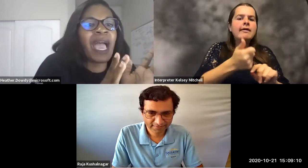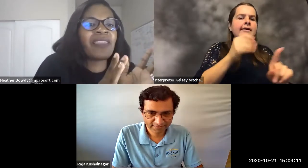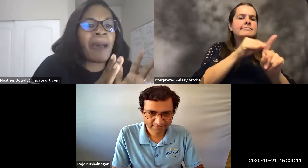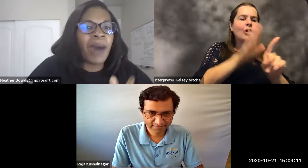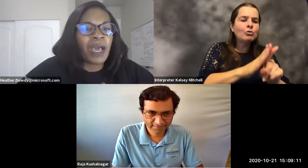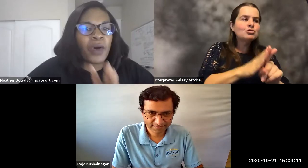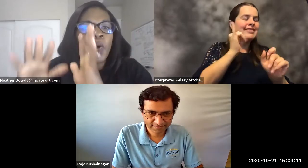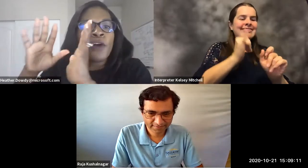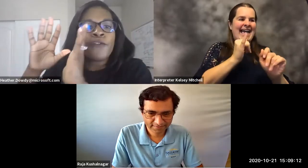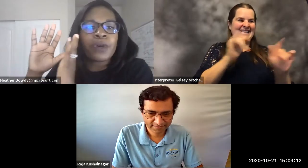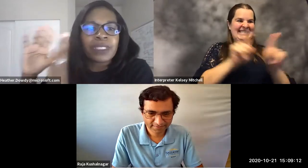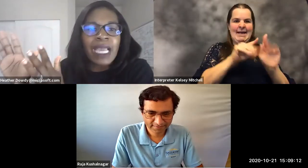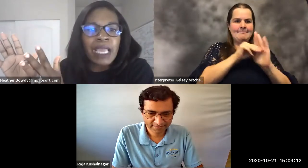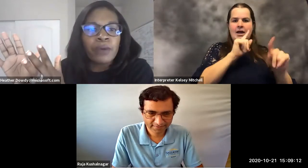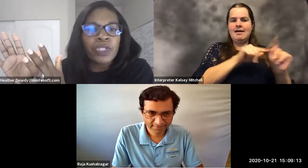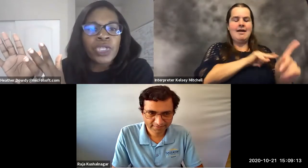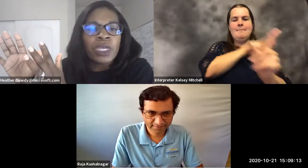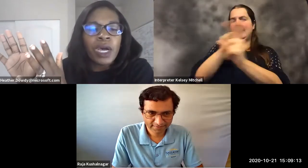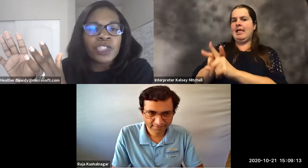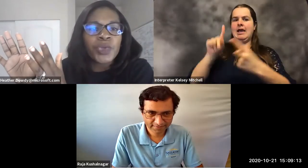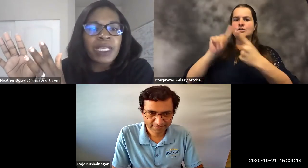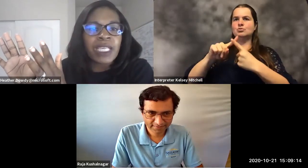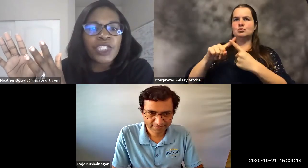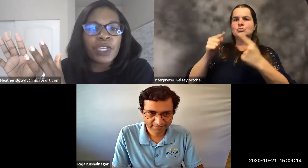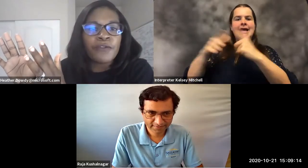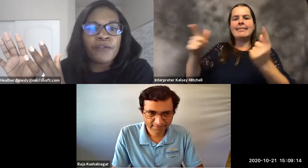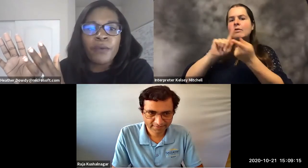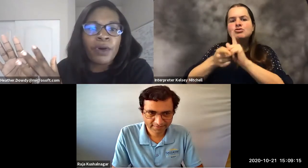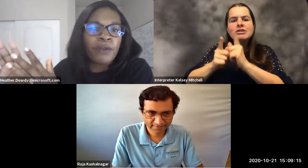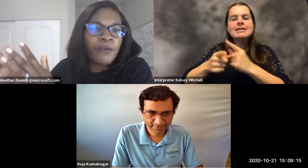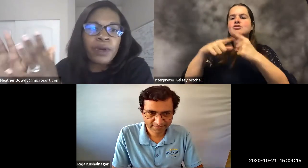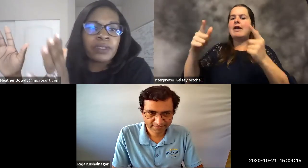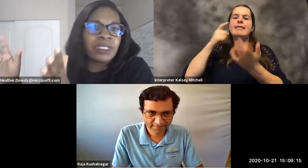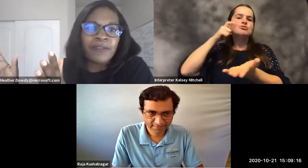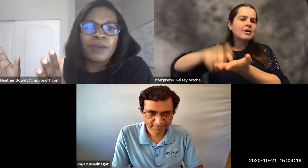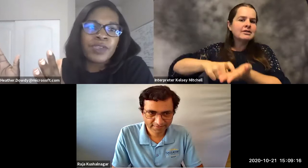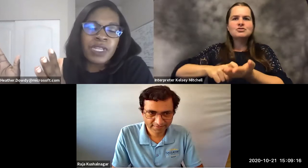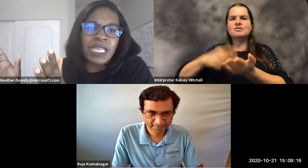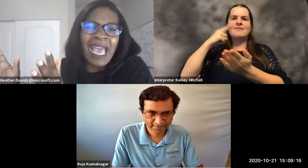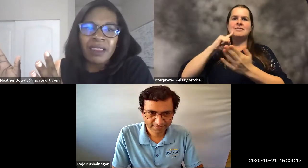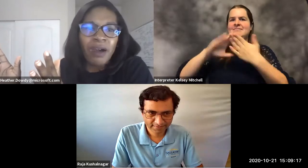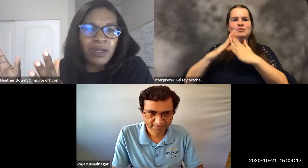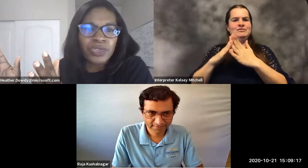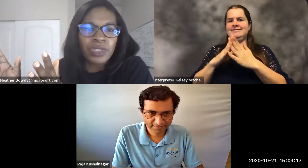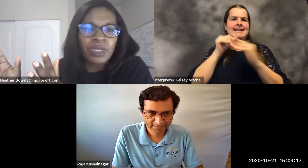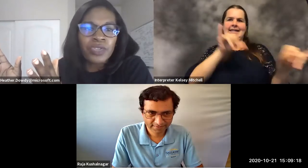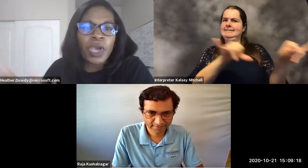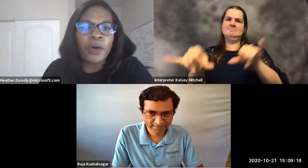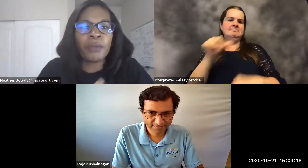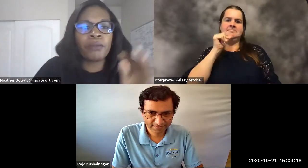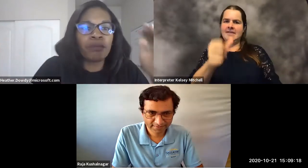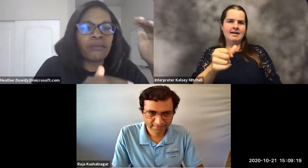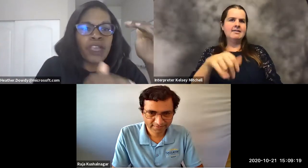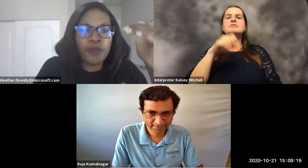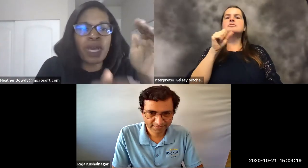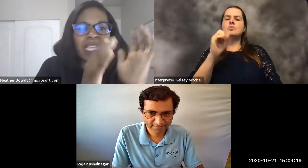then applying that model for sign language translation for the deaf community at large.